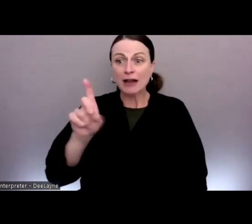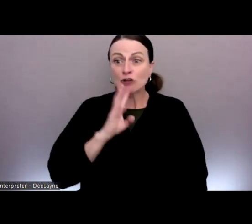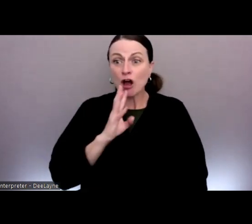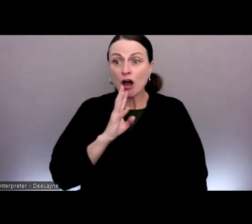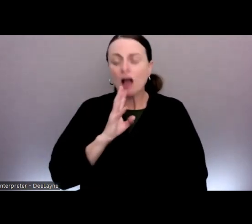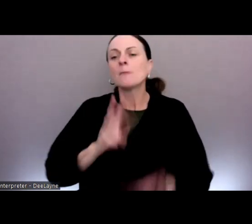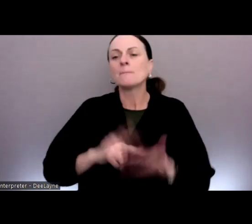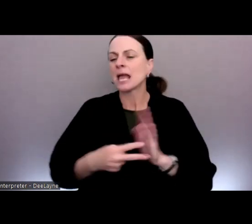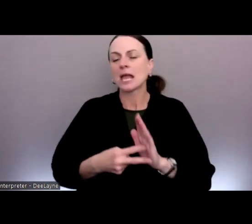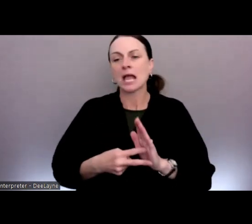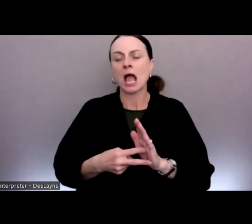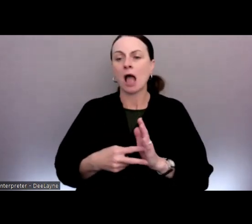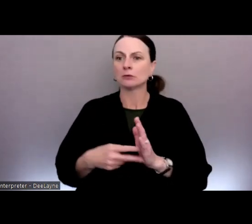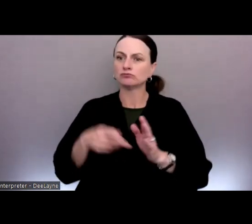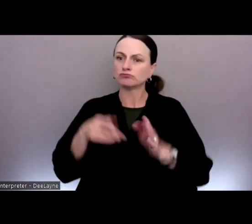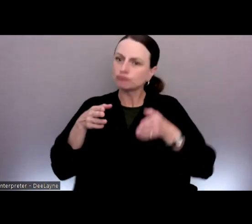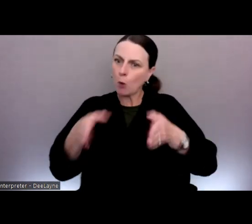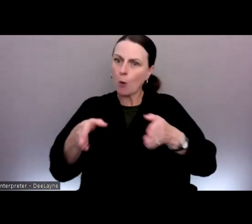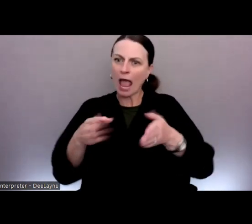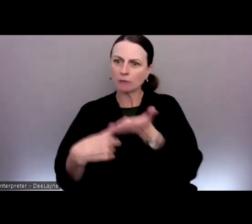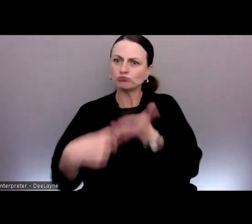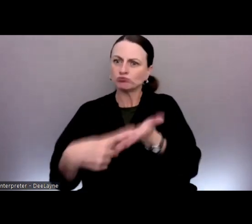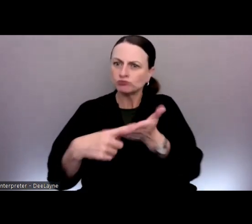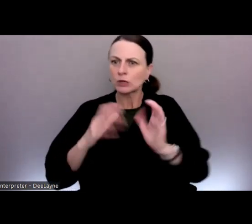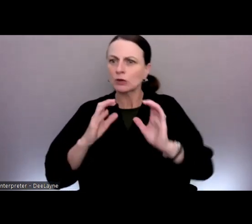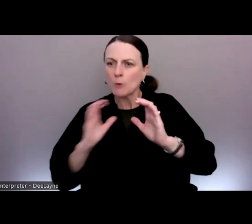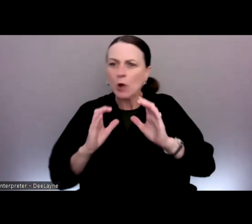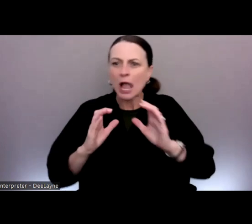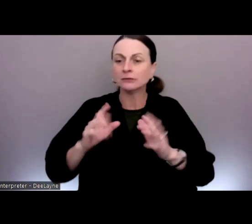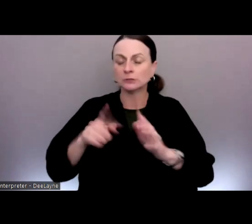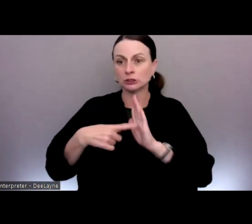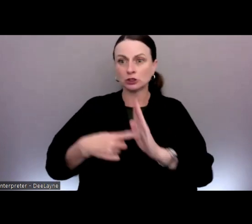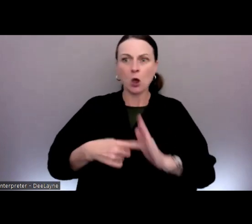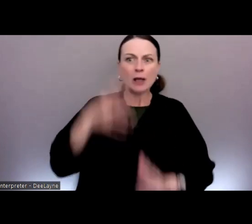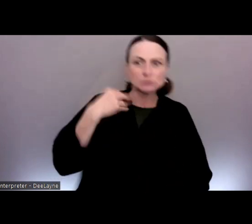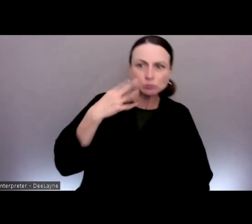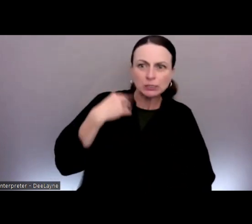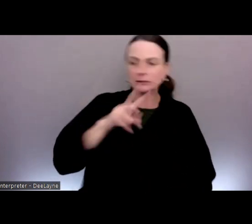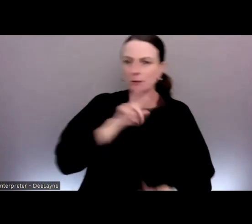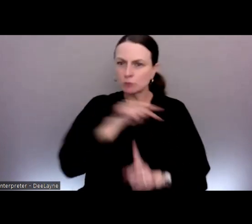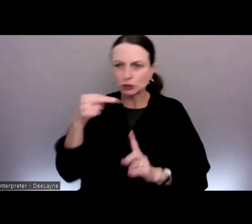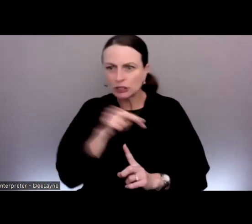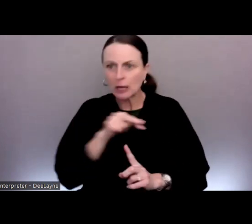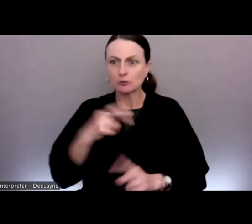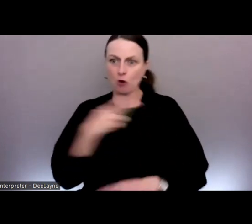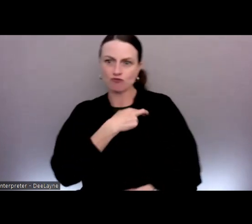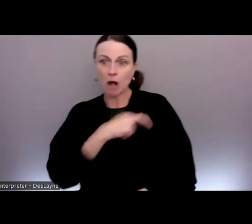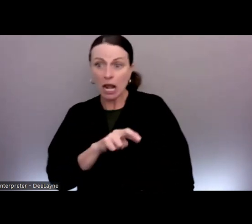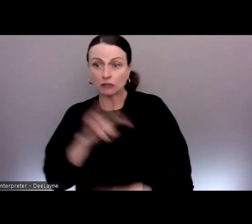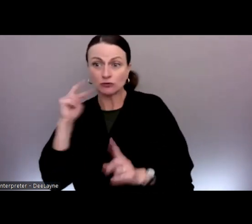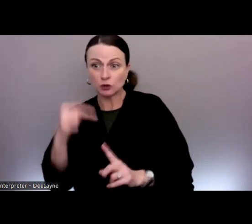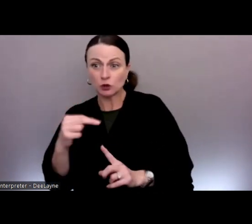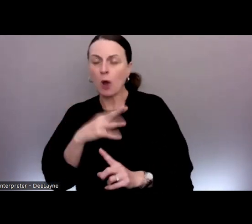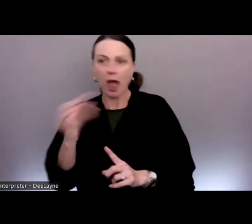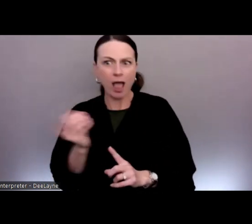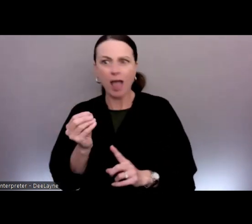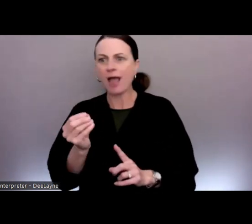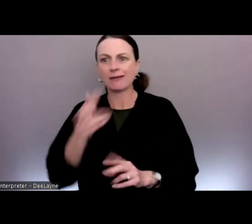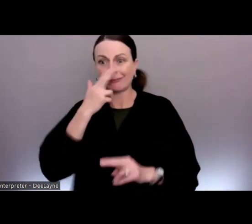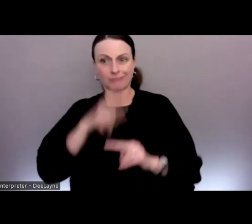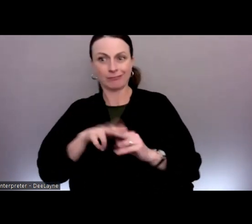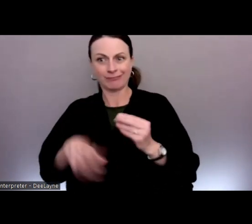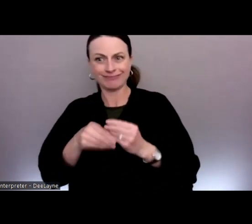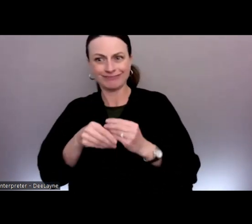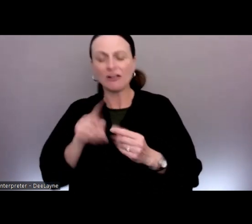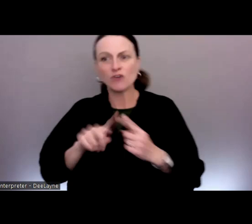means of communication reflecting the experiences, perceptions, religious views, and liberty of